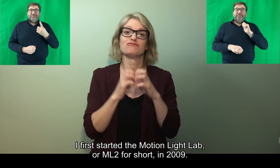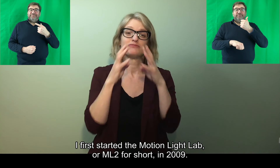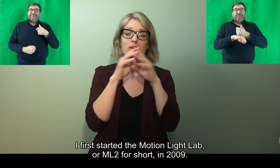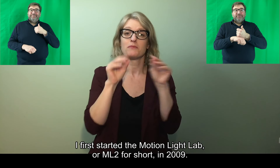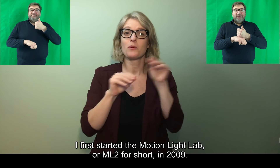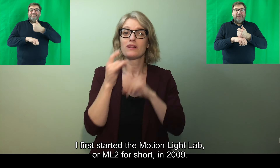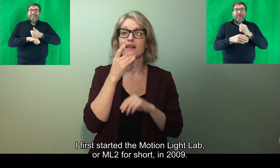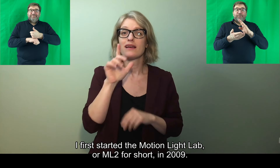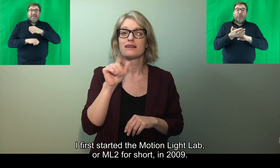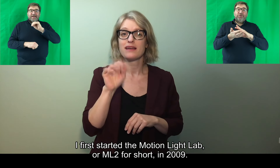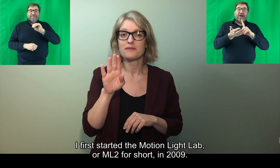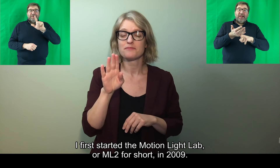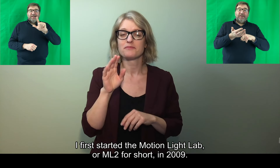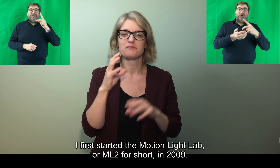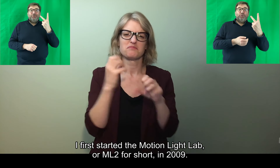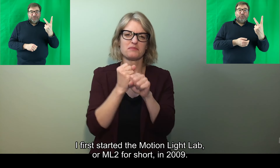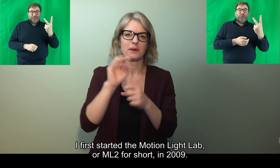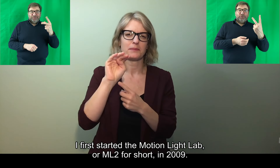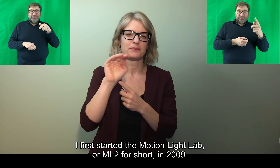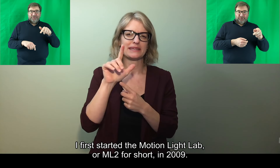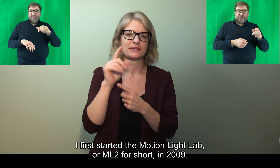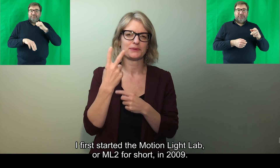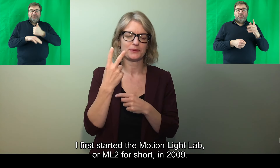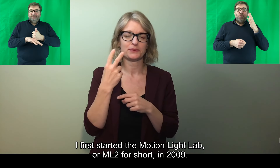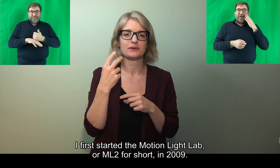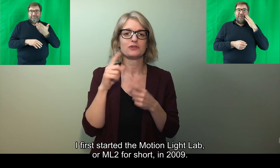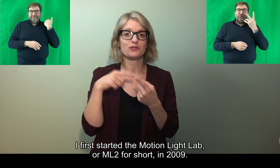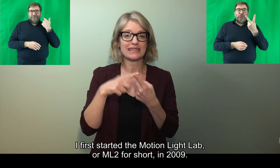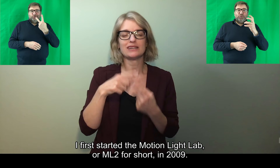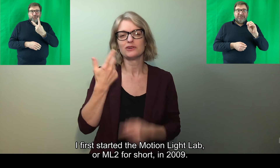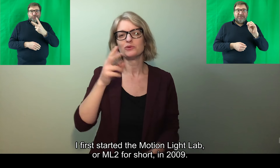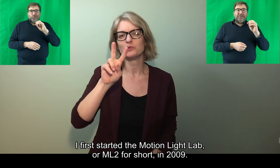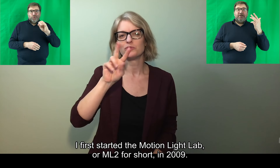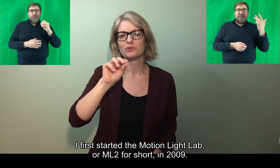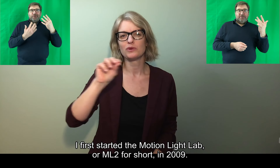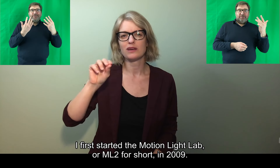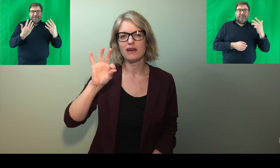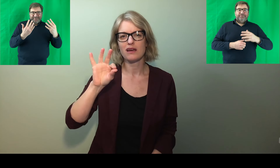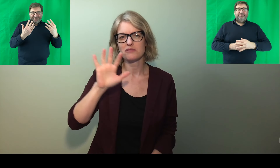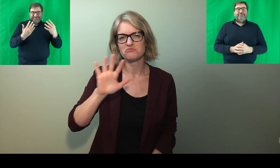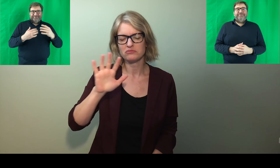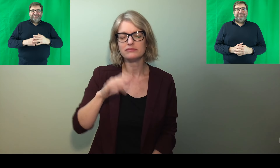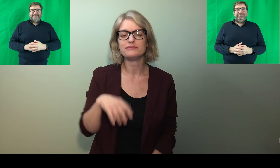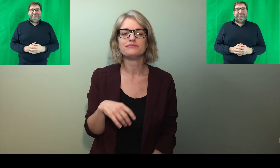I first started the Motion Light Lab, or ML2 for short, in 2009.